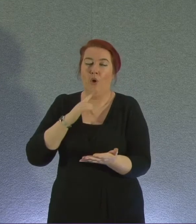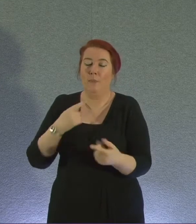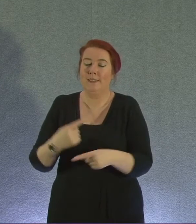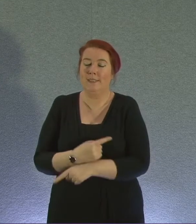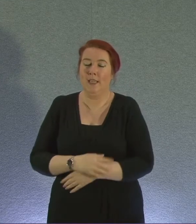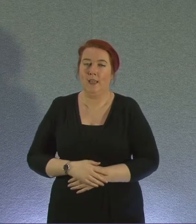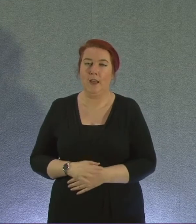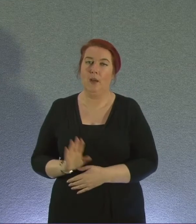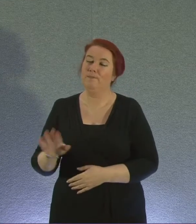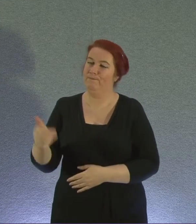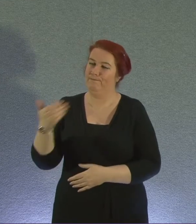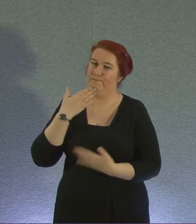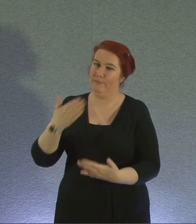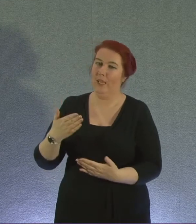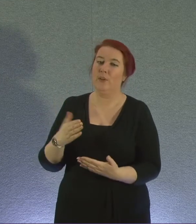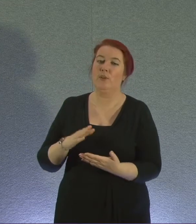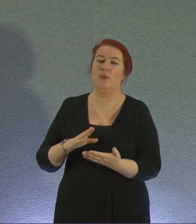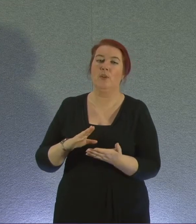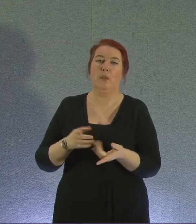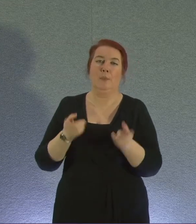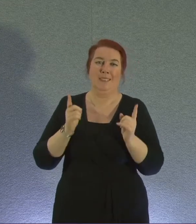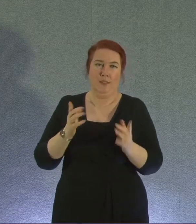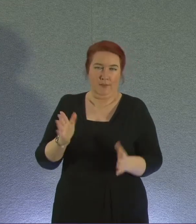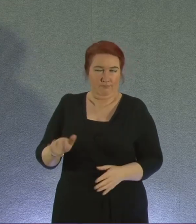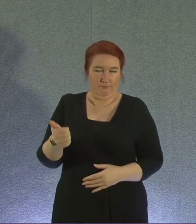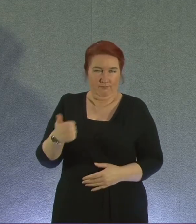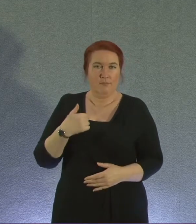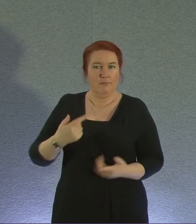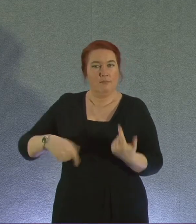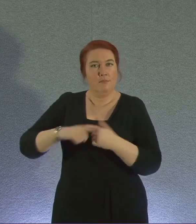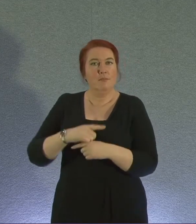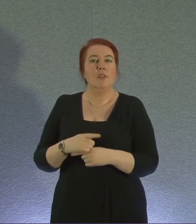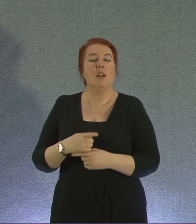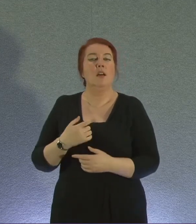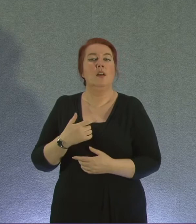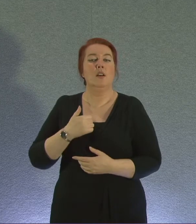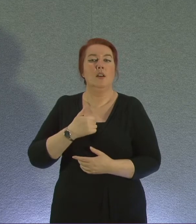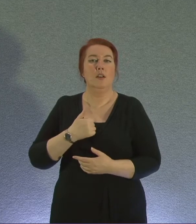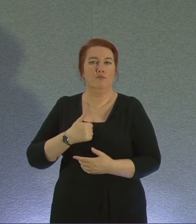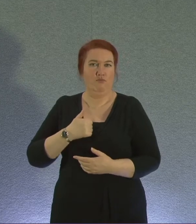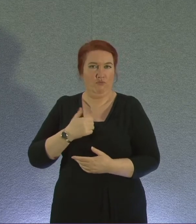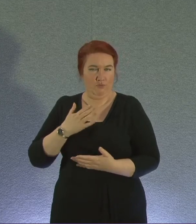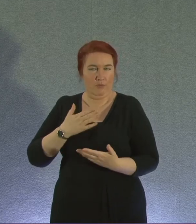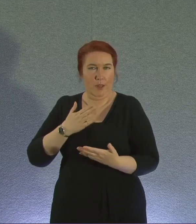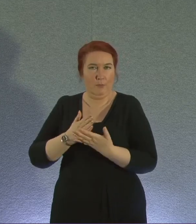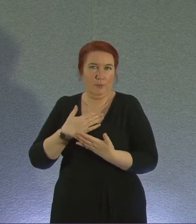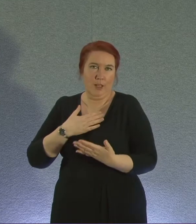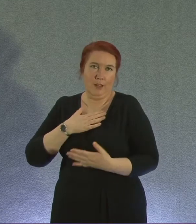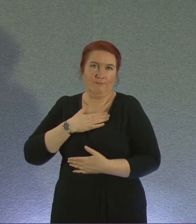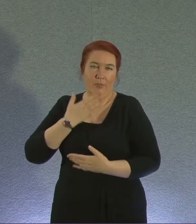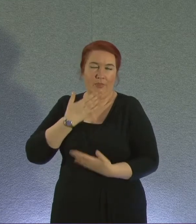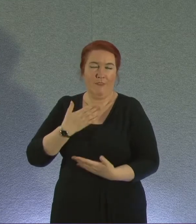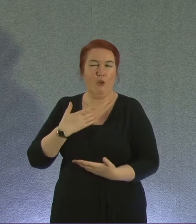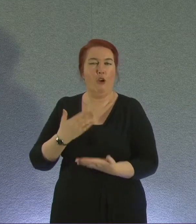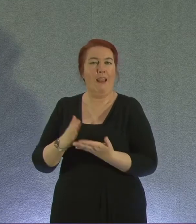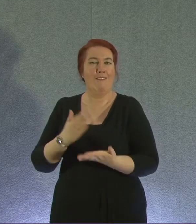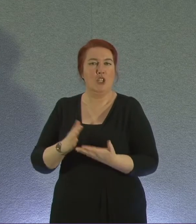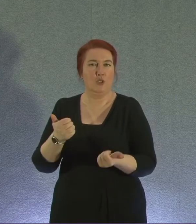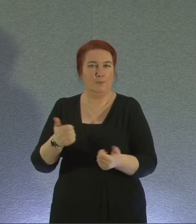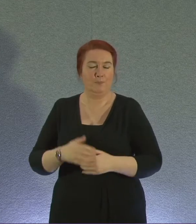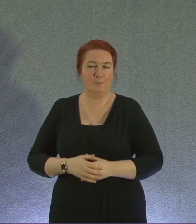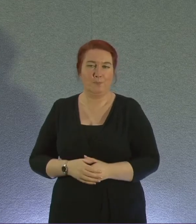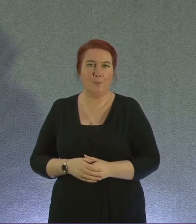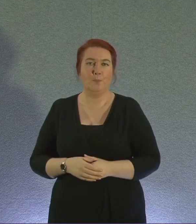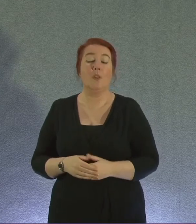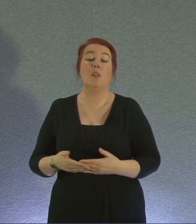very much, Mr Stewart. I'm sure members are very grateful for that very quick and speedy clarification. Now, before we move to the stage